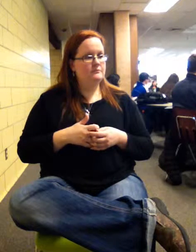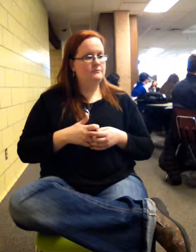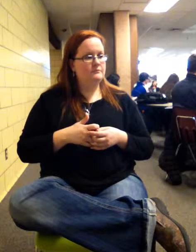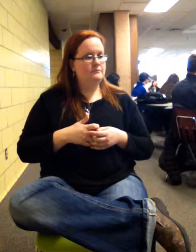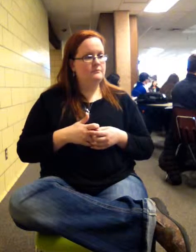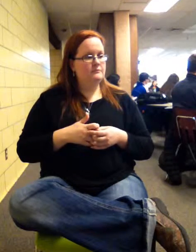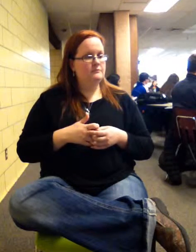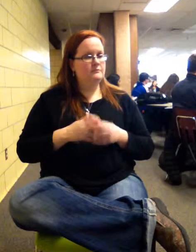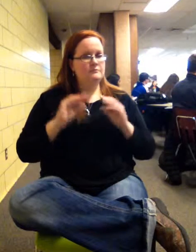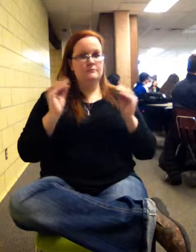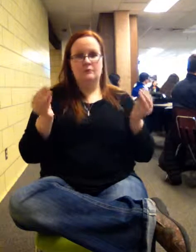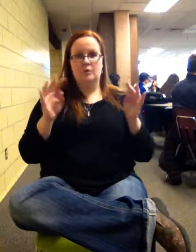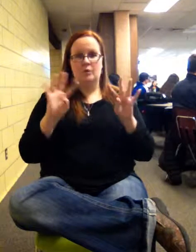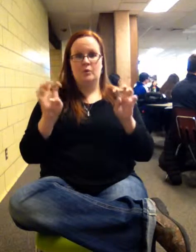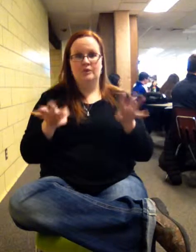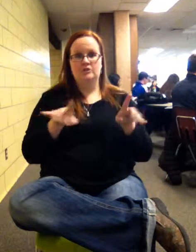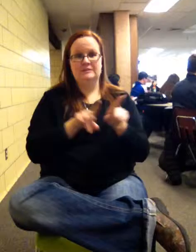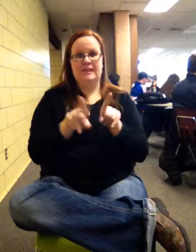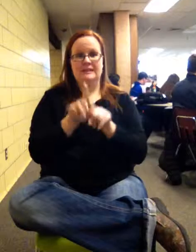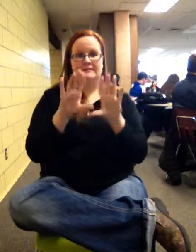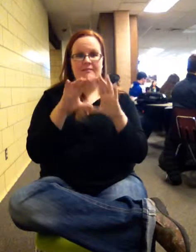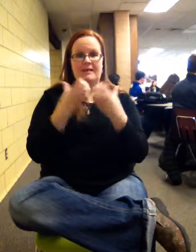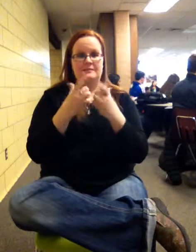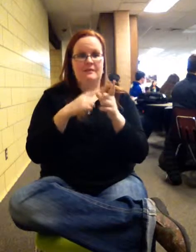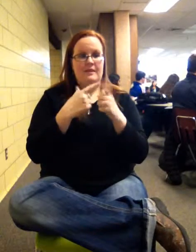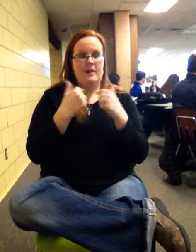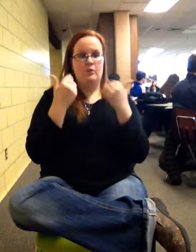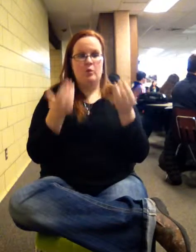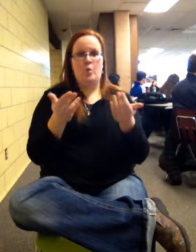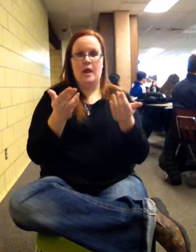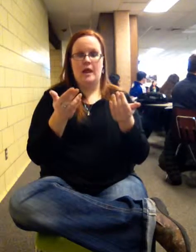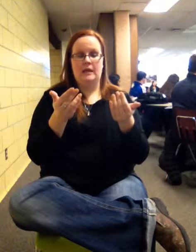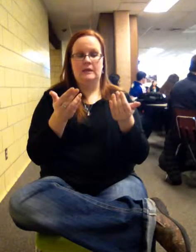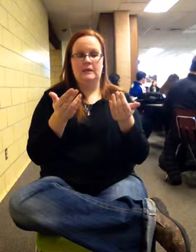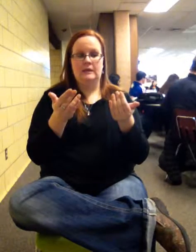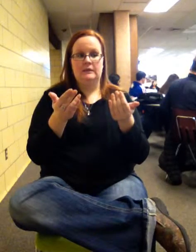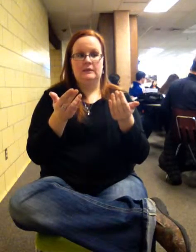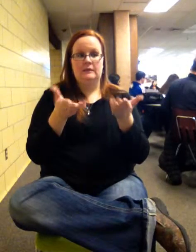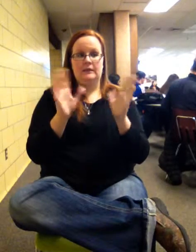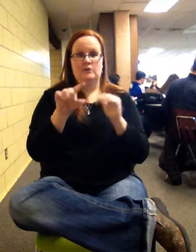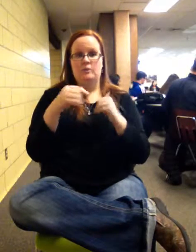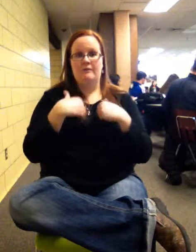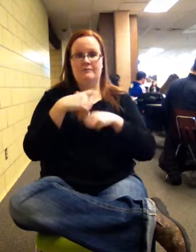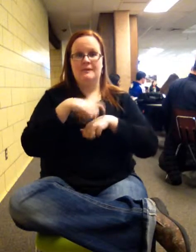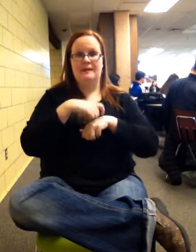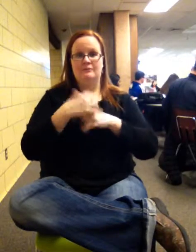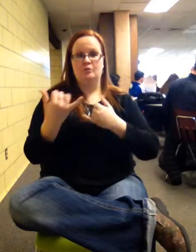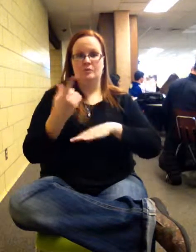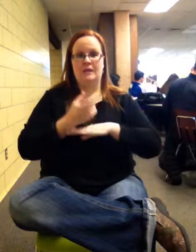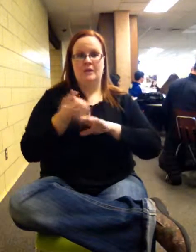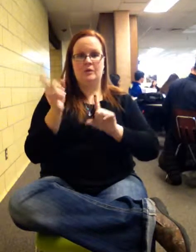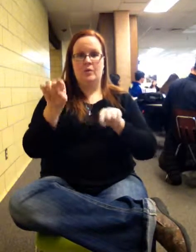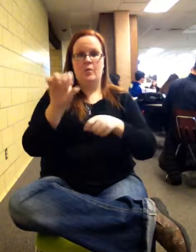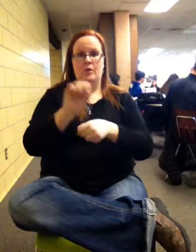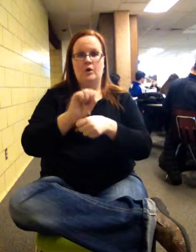If you don't have any questions as a class, then I'll go ahead and let you guys have a little bit of time then today for working on your written assignment